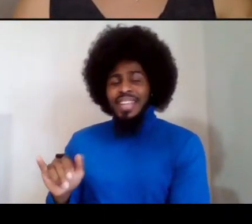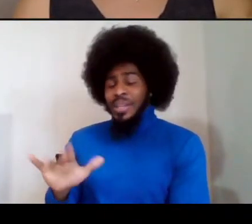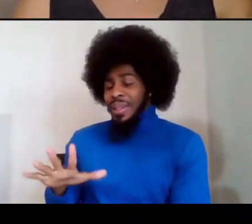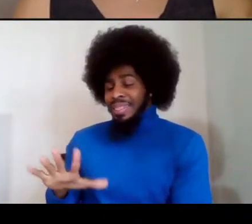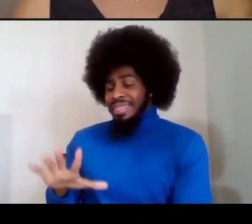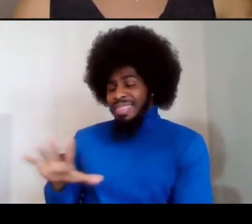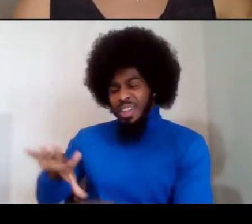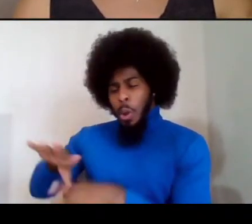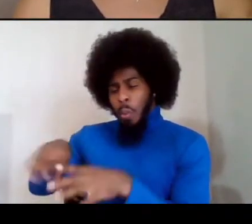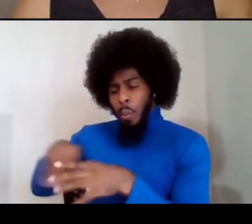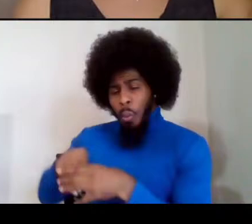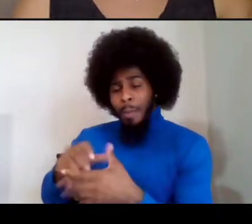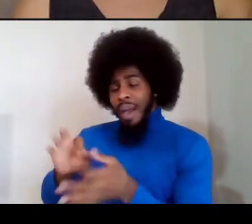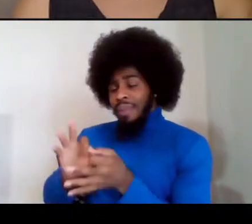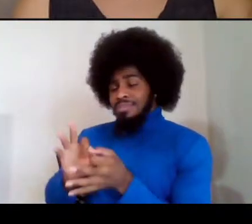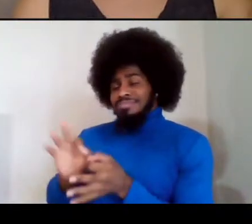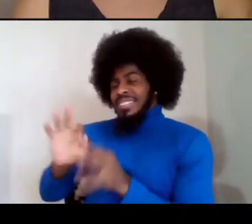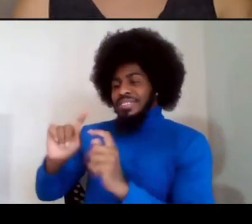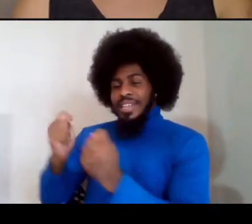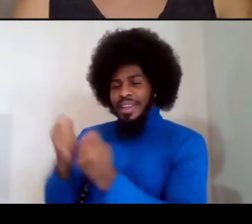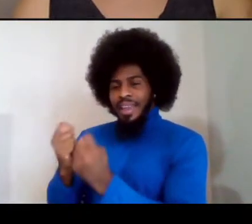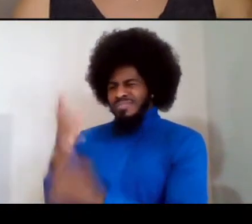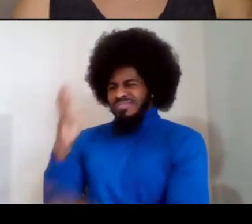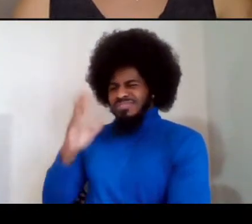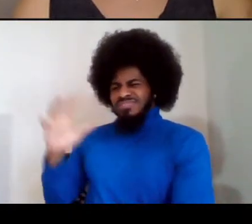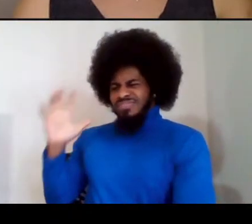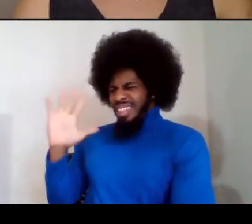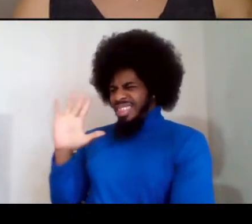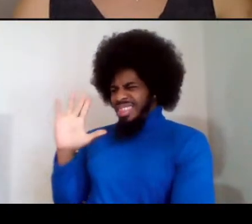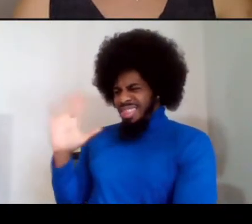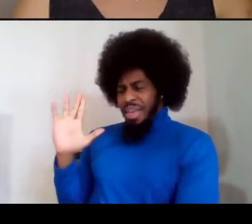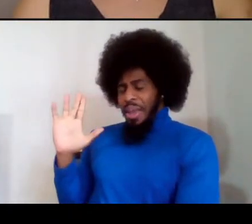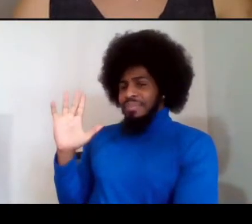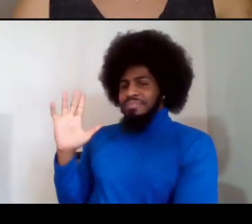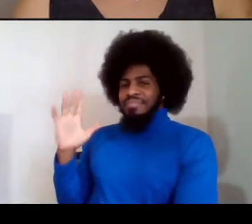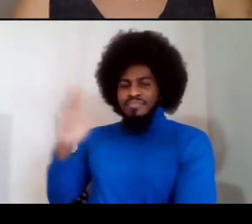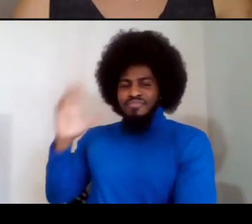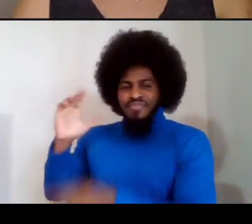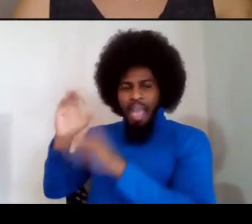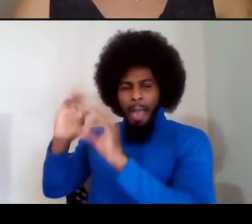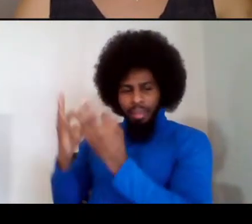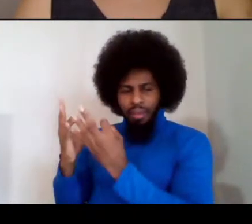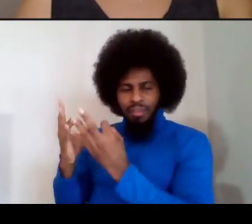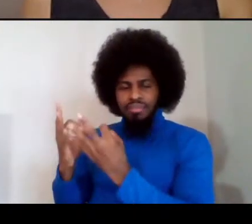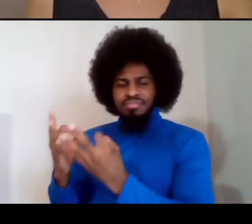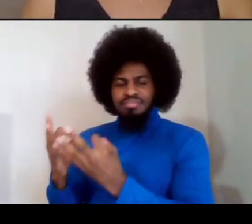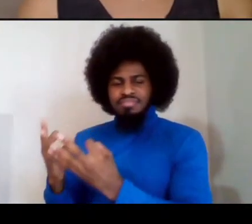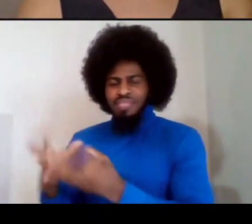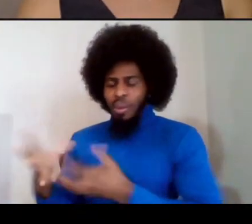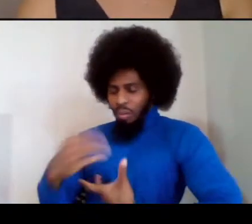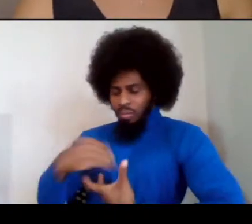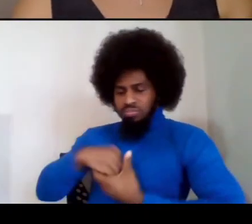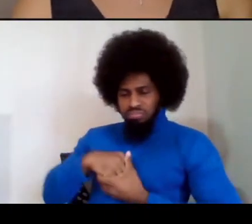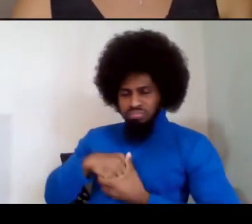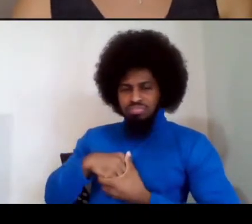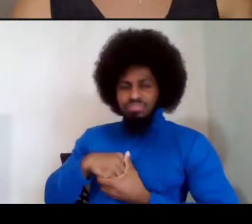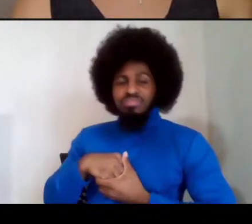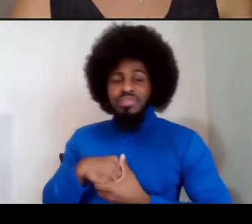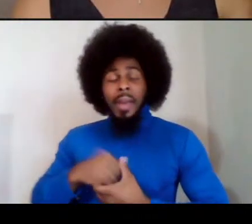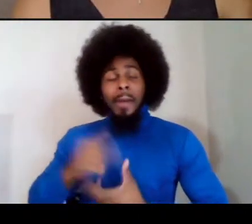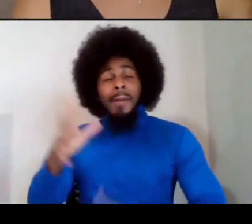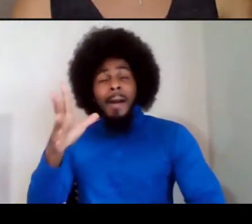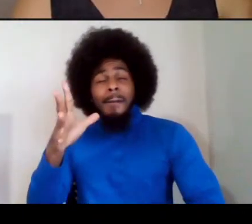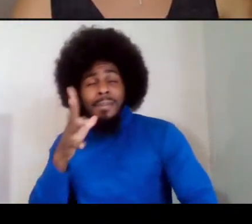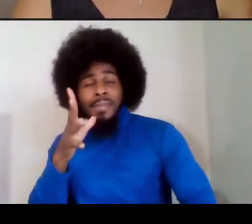me. I come from a long generational line of artists and energetic intuitives both on my maternal